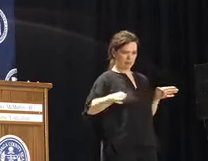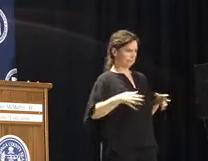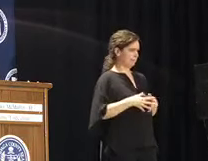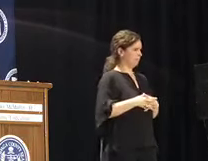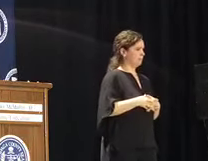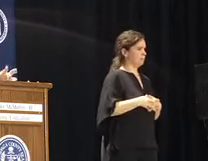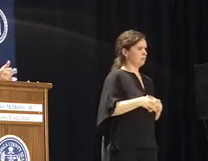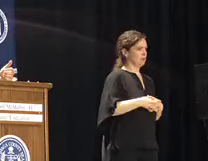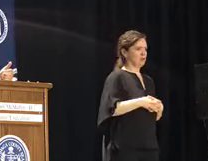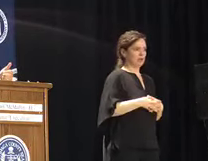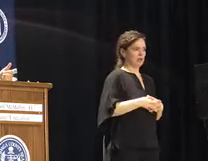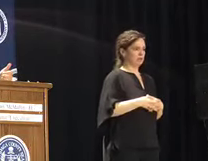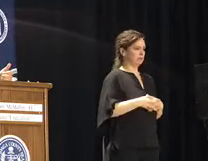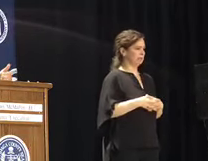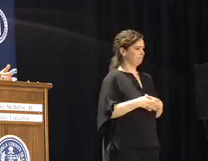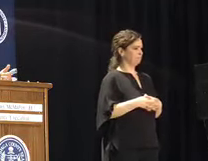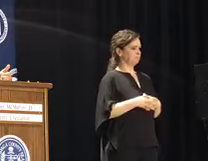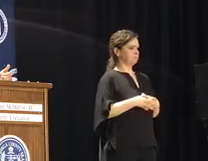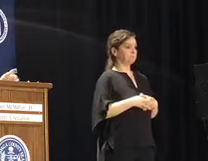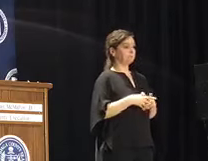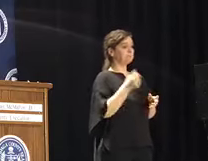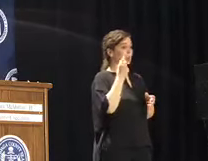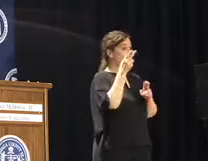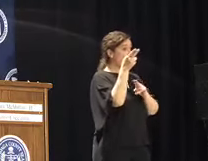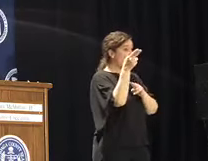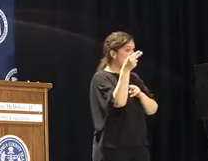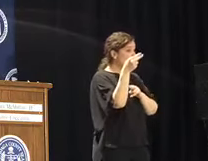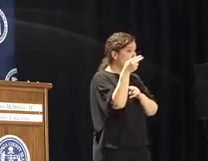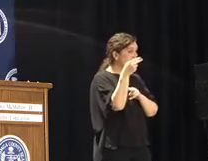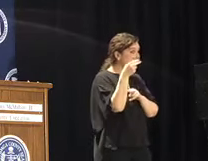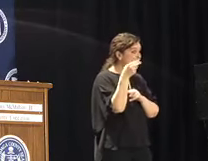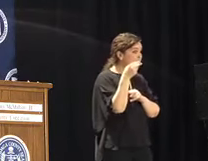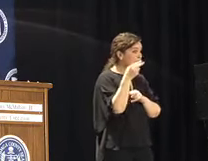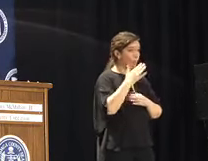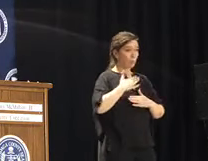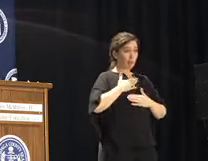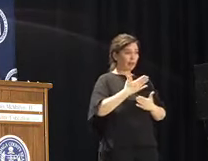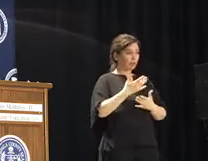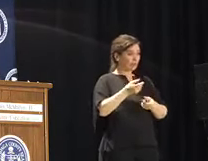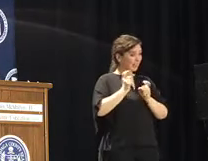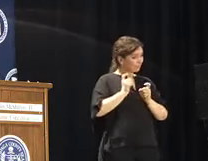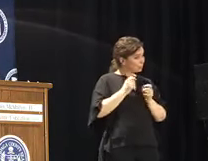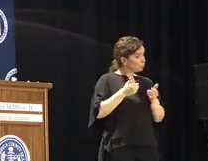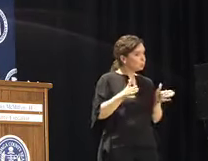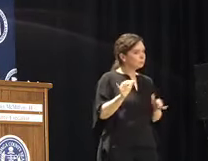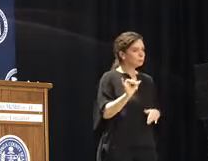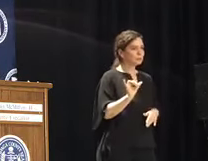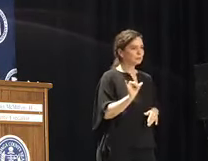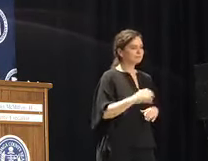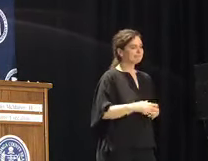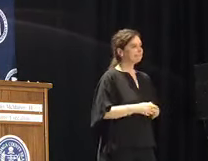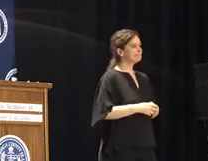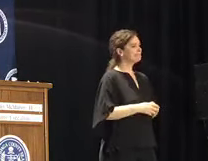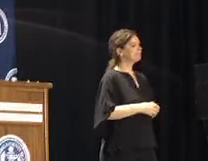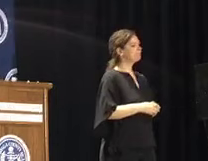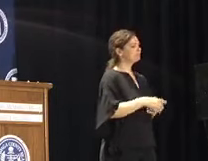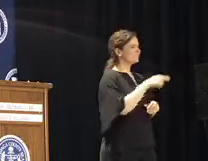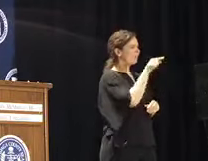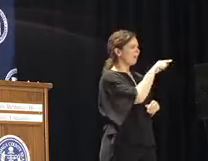go, we've got many hotel partners that are very interested. There's other facilities that we've identified too that we can build off of if need